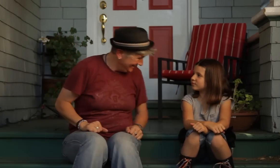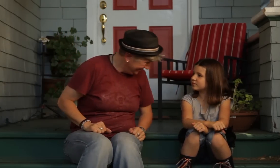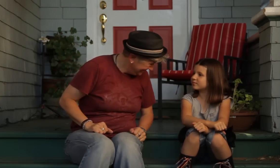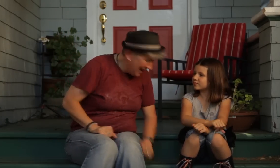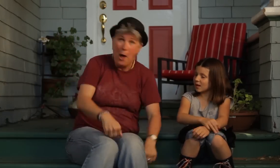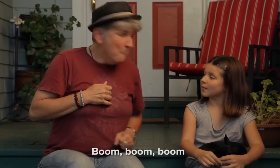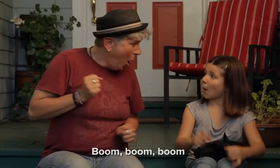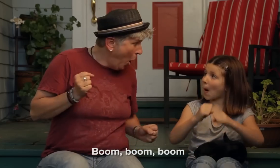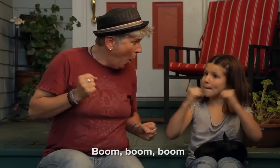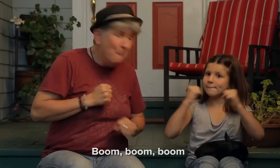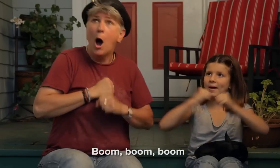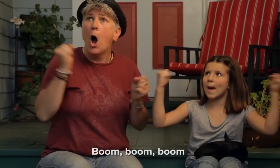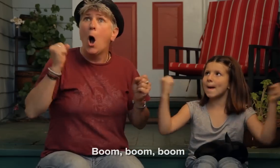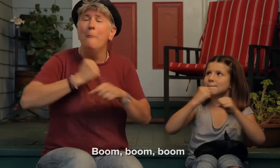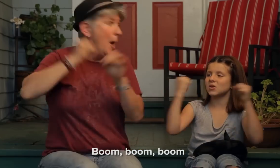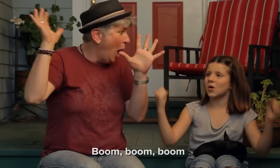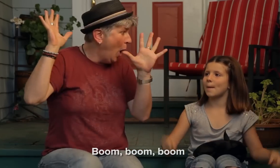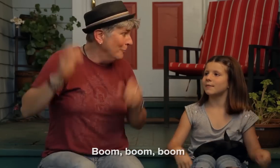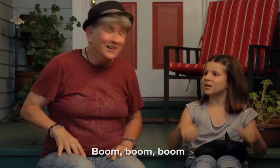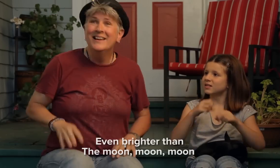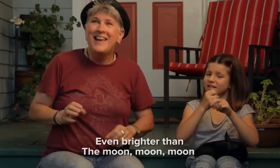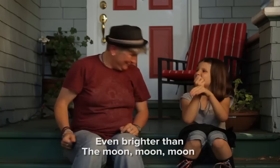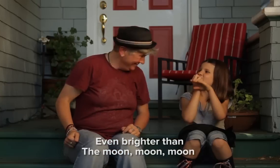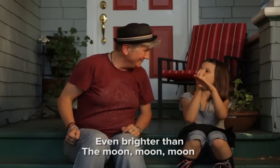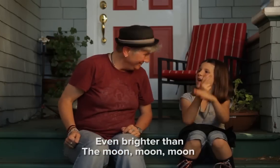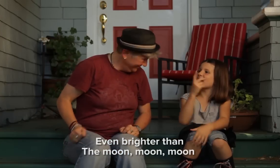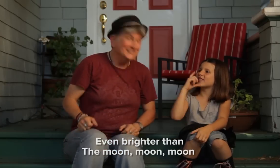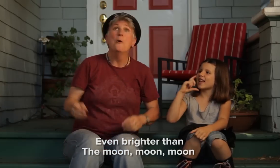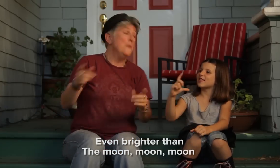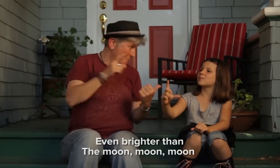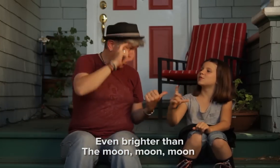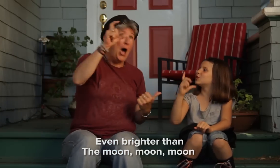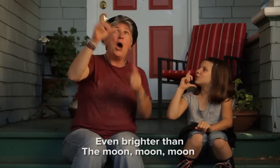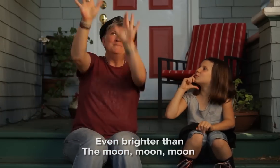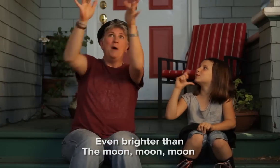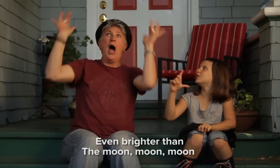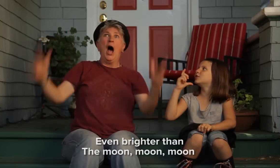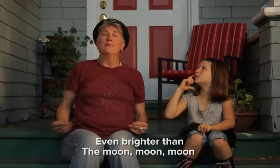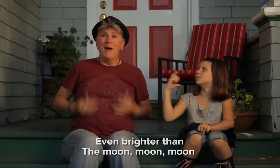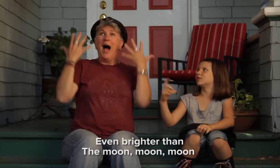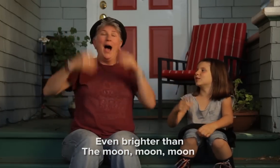Boom, boom, boom, boom We'll